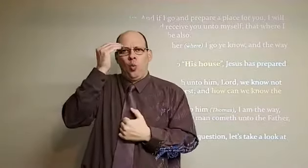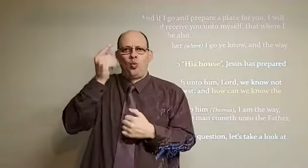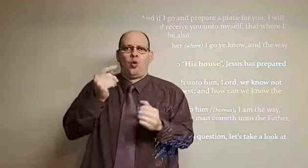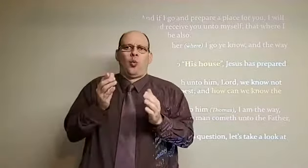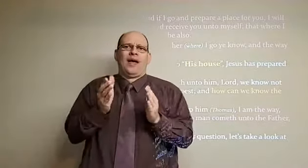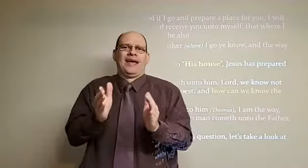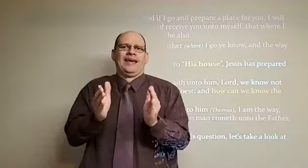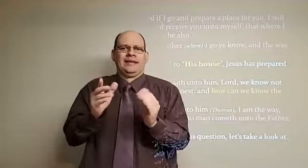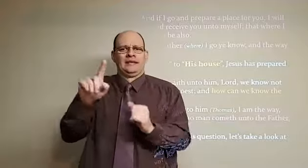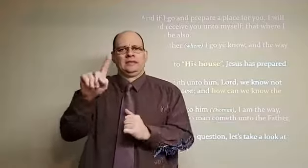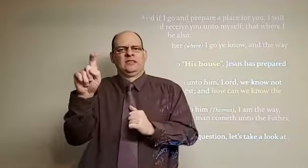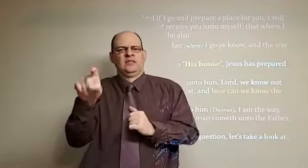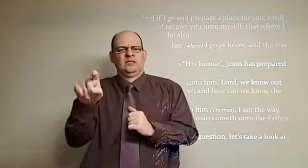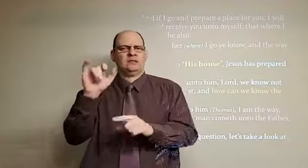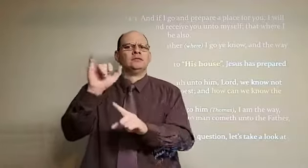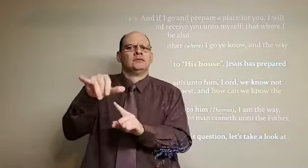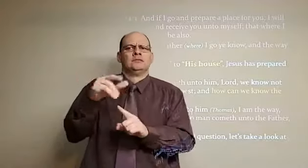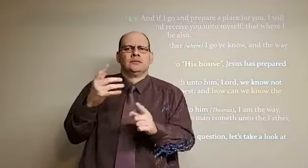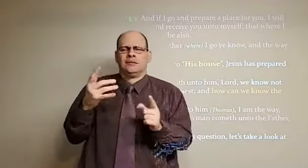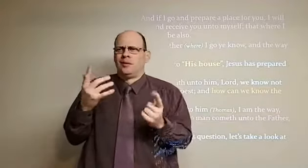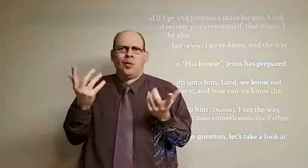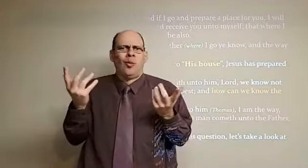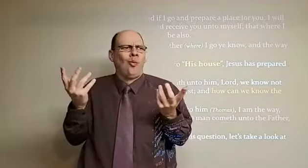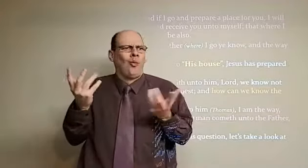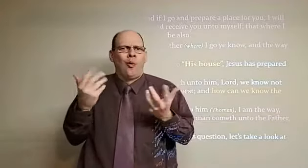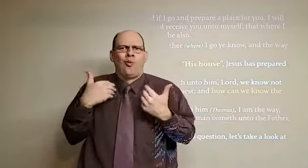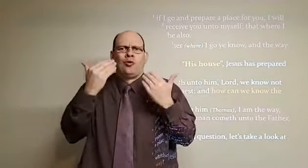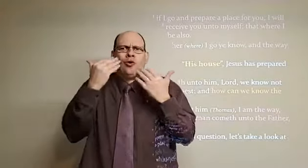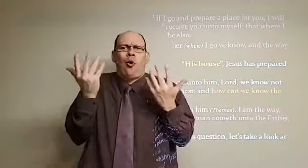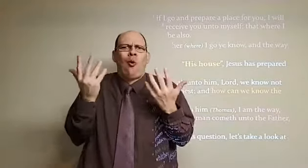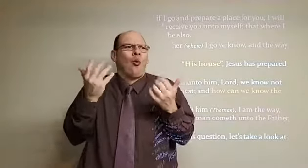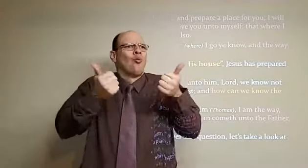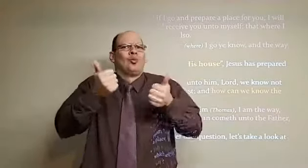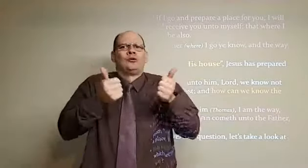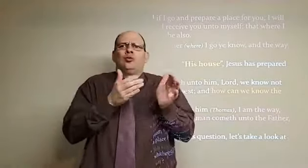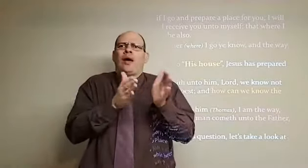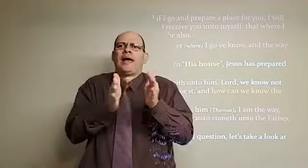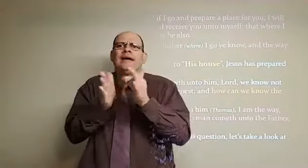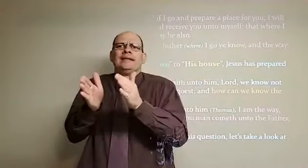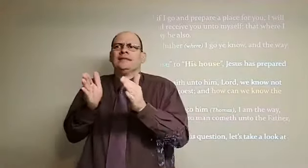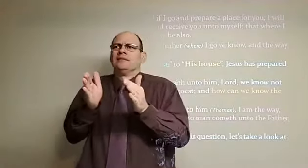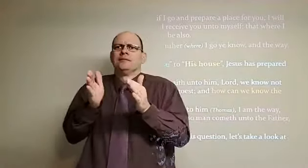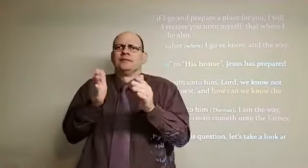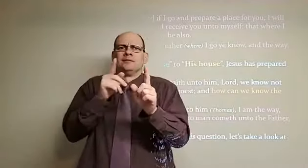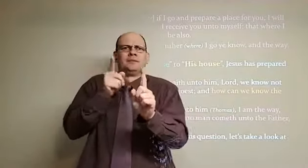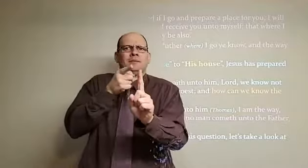we left off where the question was how do we know what to do where to go which is the right way